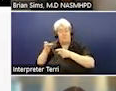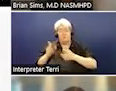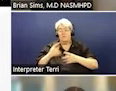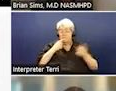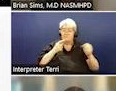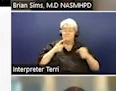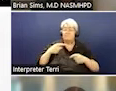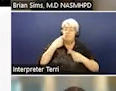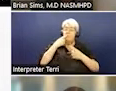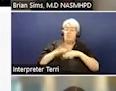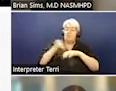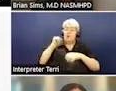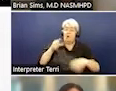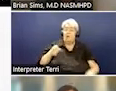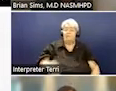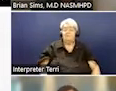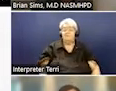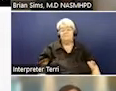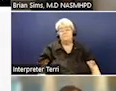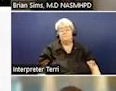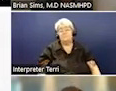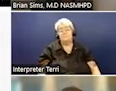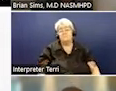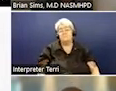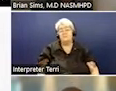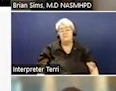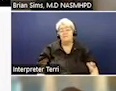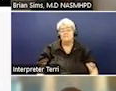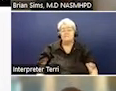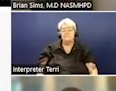on? Um,